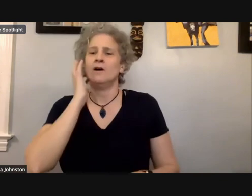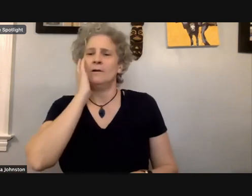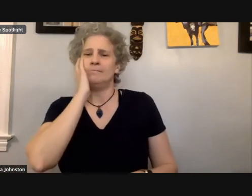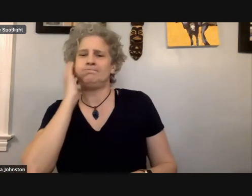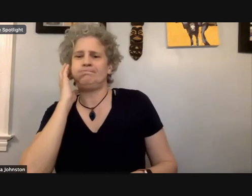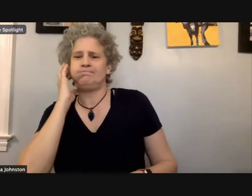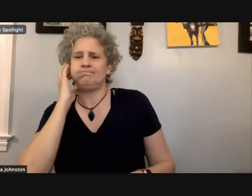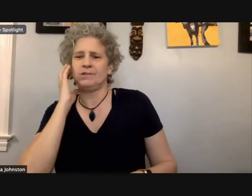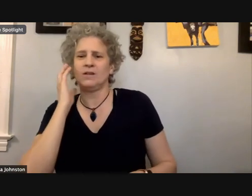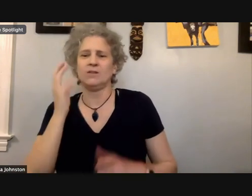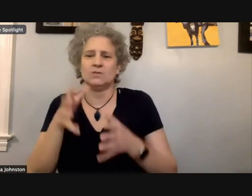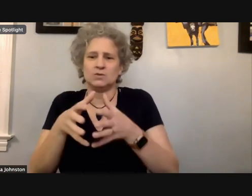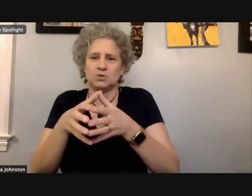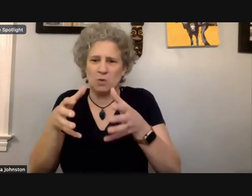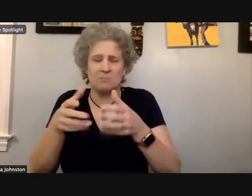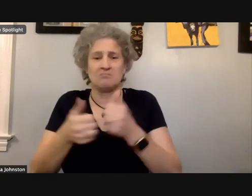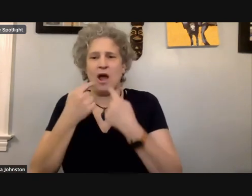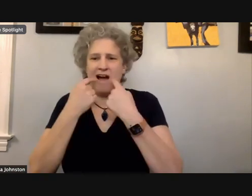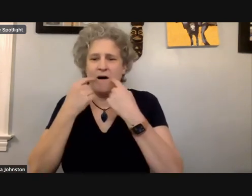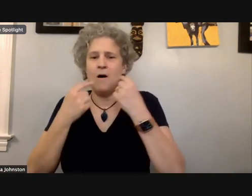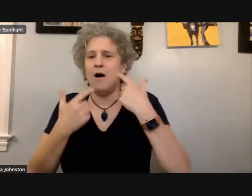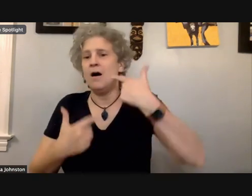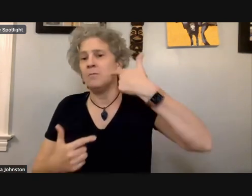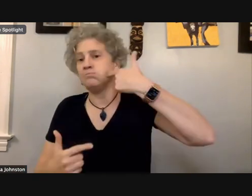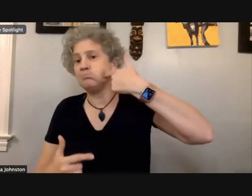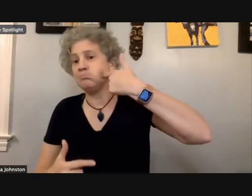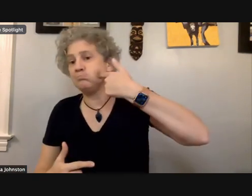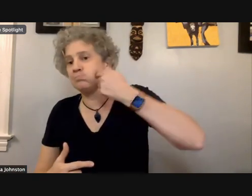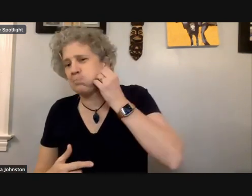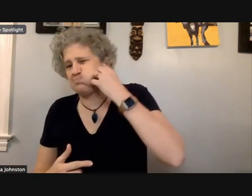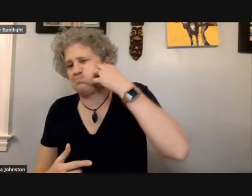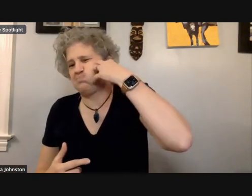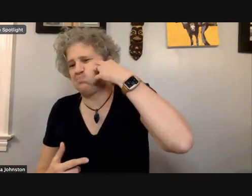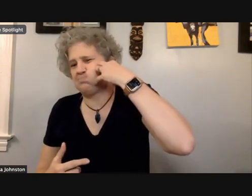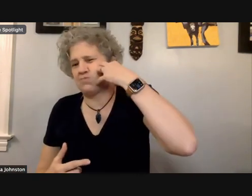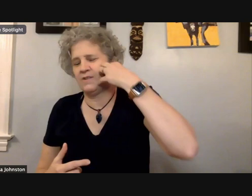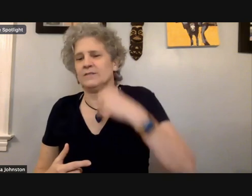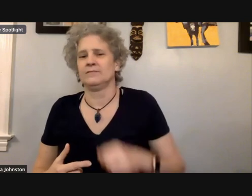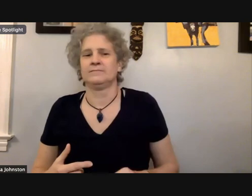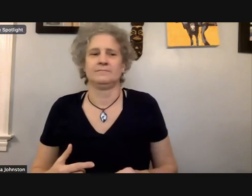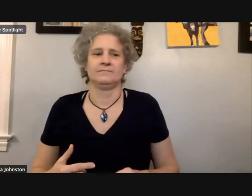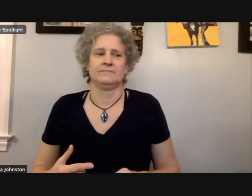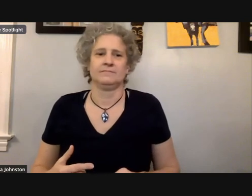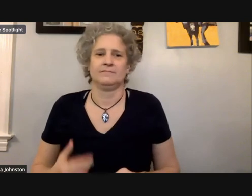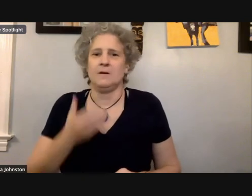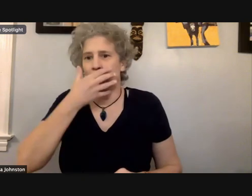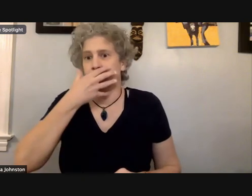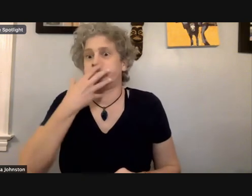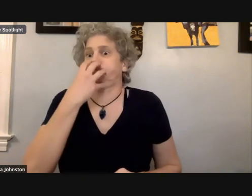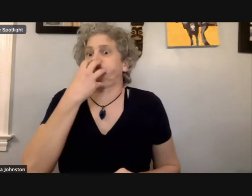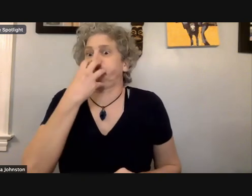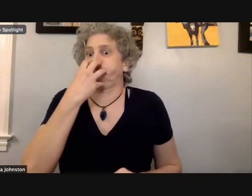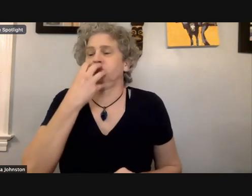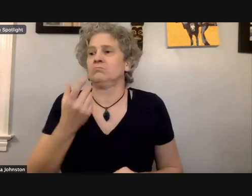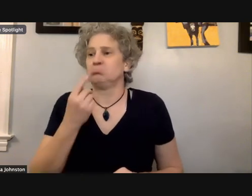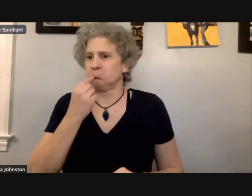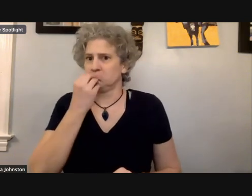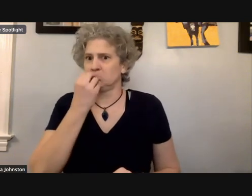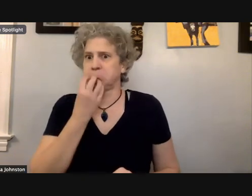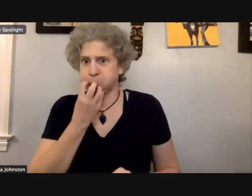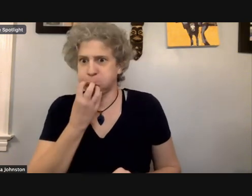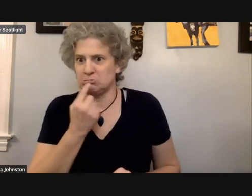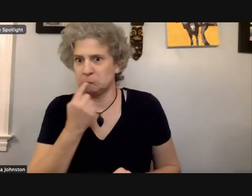help them make that connection. Swelling, we've talked about swelling in the mouth, maybe from Novocaine or whatever the case may be, from some type